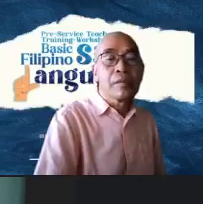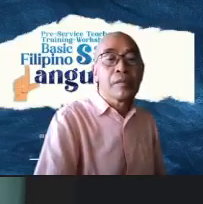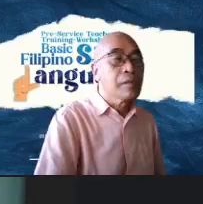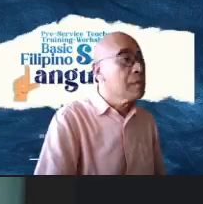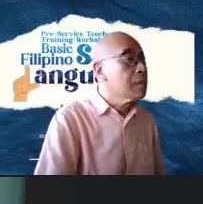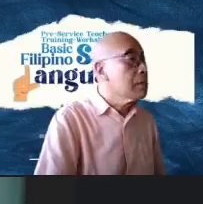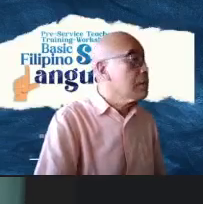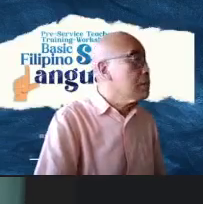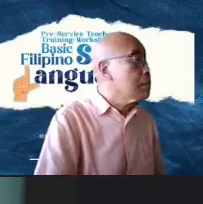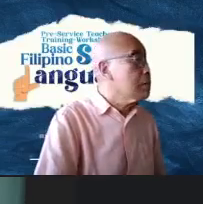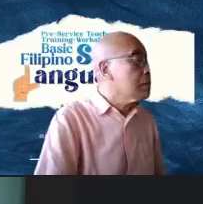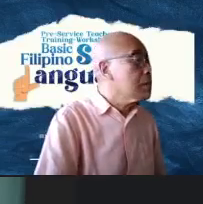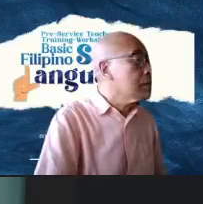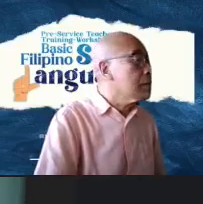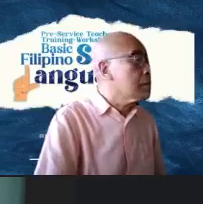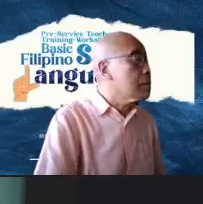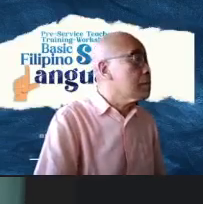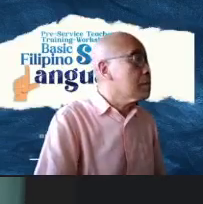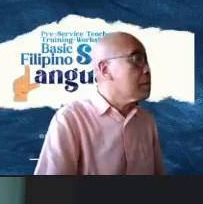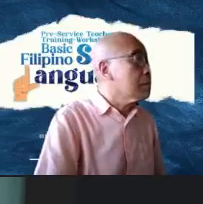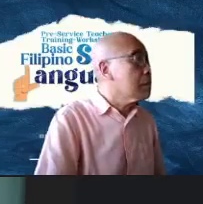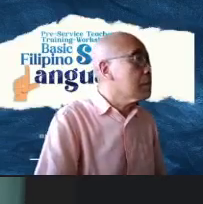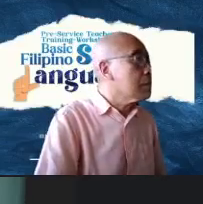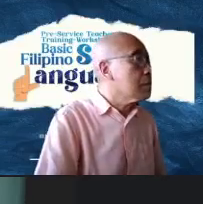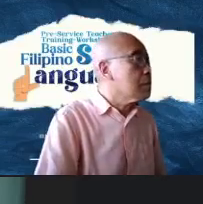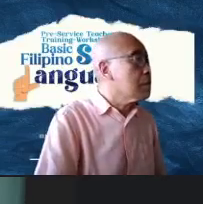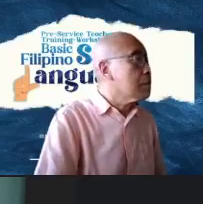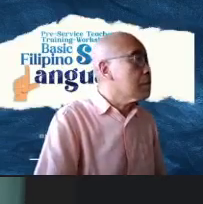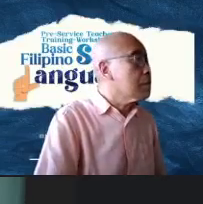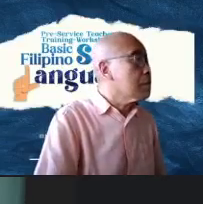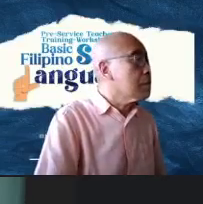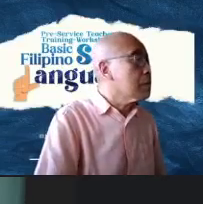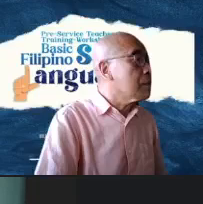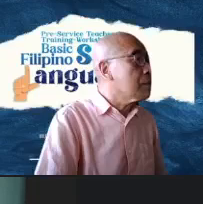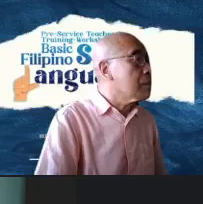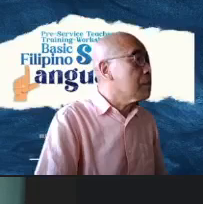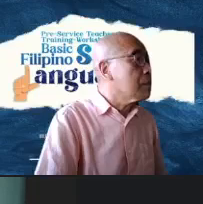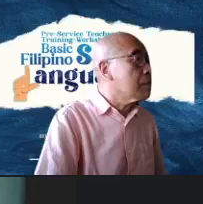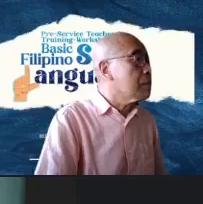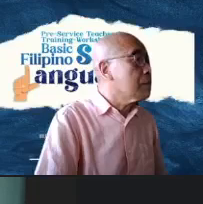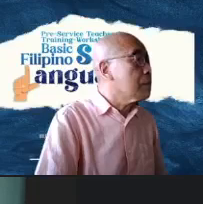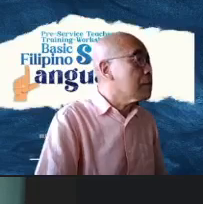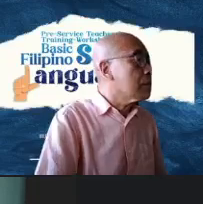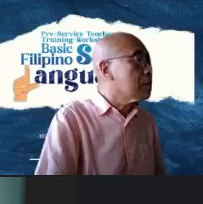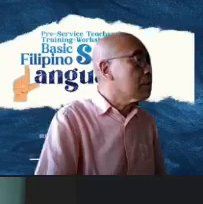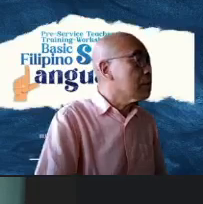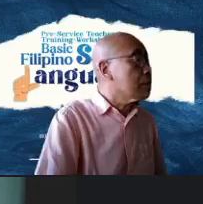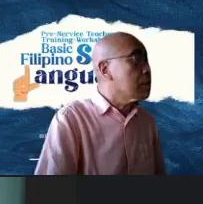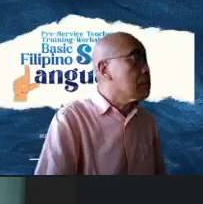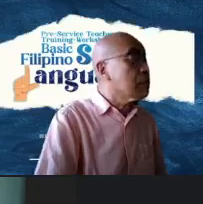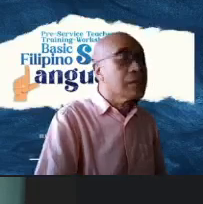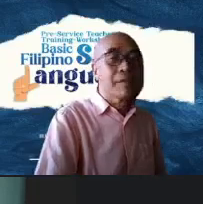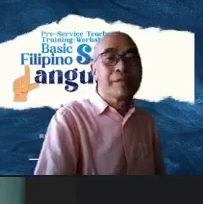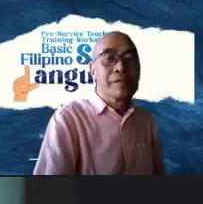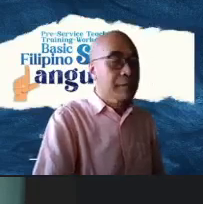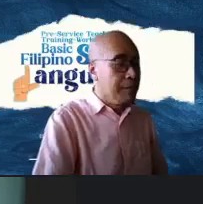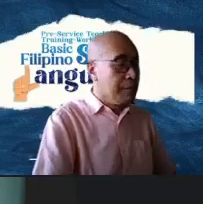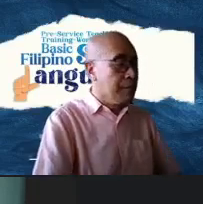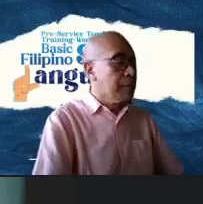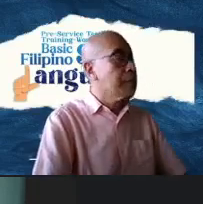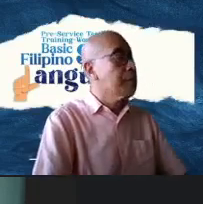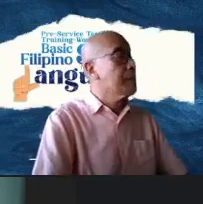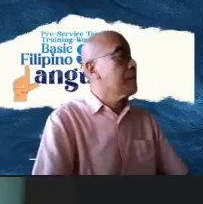privileges of the person with disabilities and an inspiration to us all. Please join me in extending a warm welcome